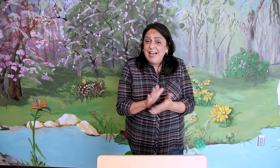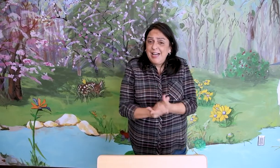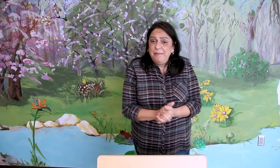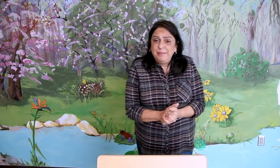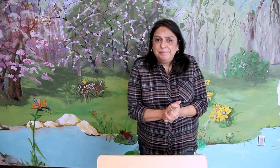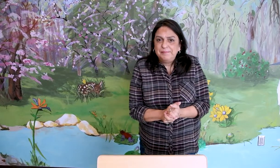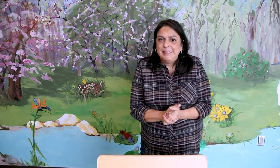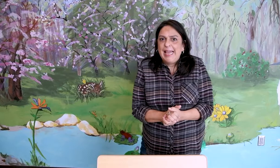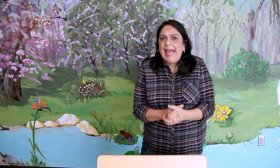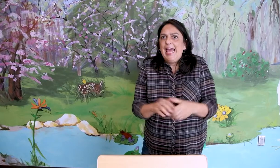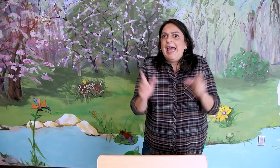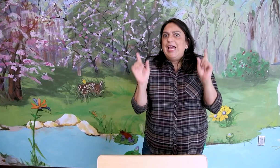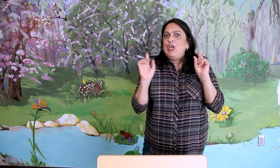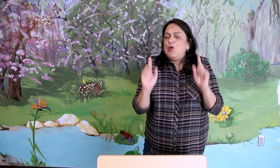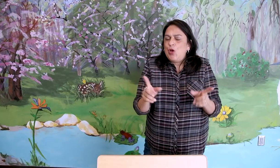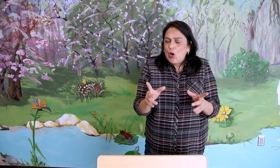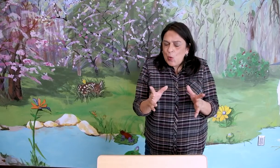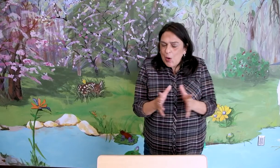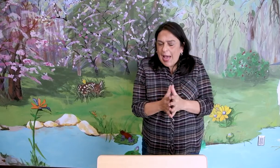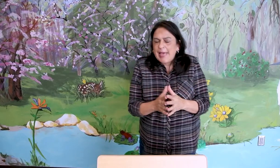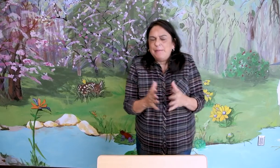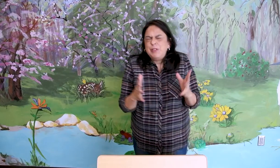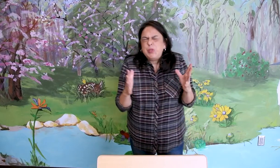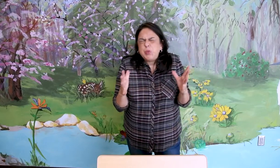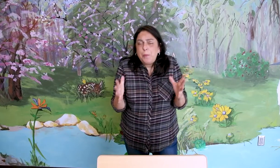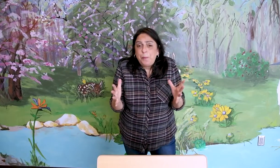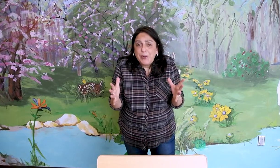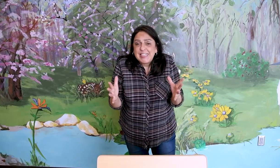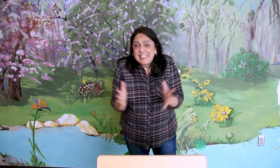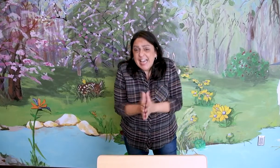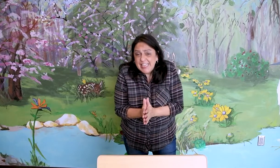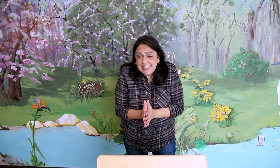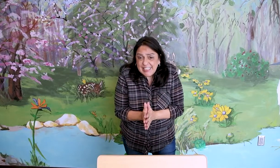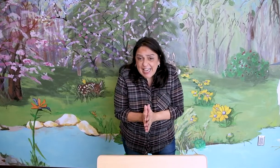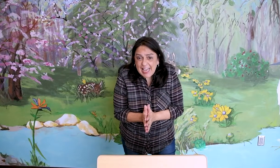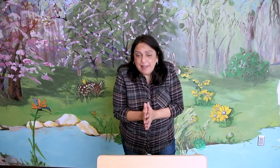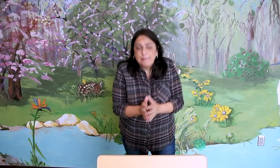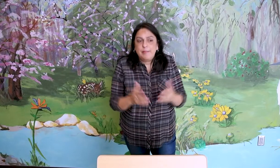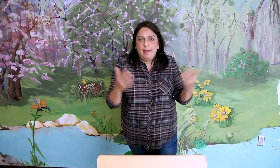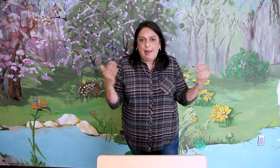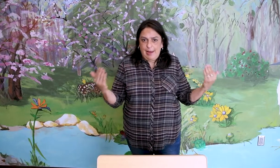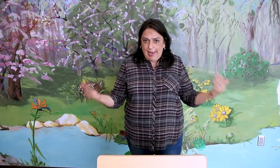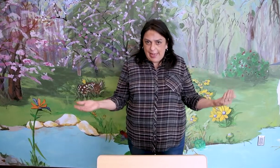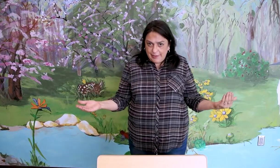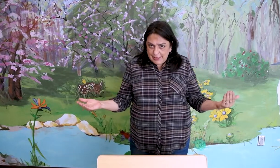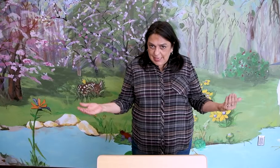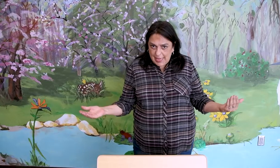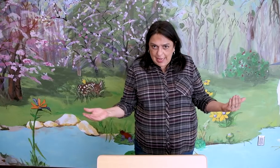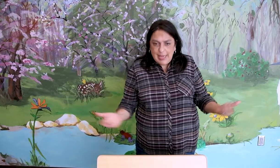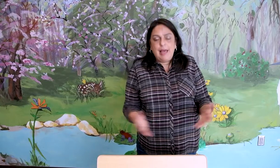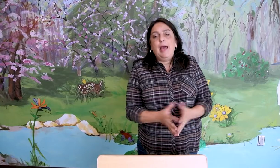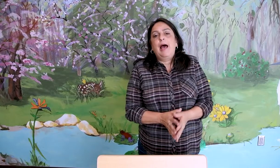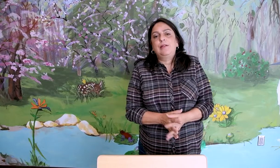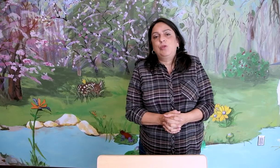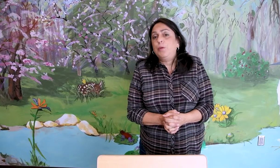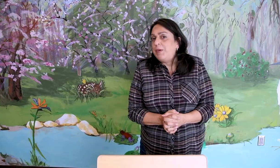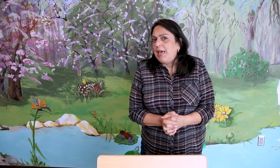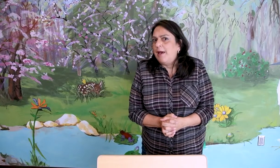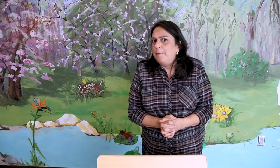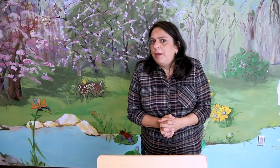Awesome! You know, I am super excited today. Later today, at 2 p.m.,